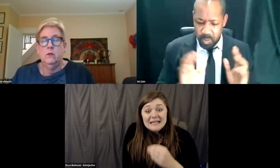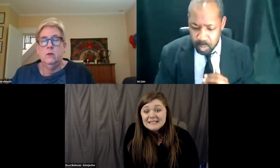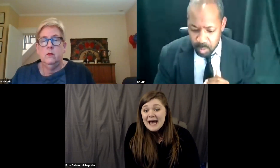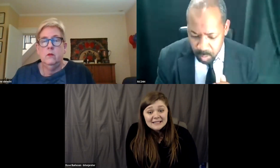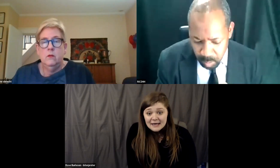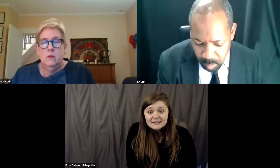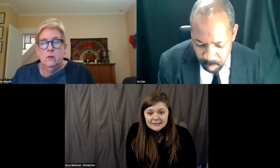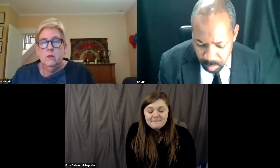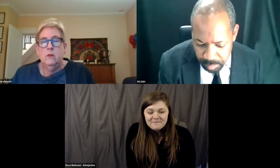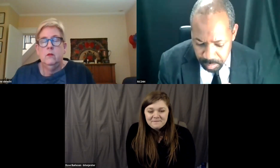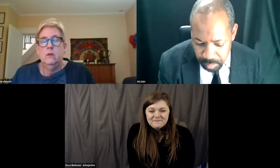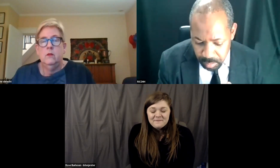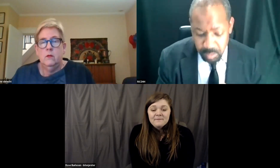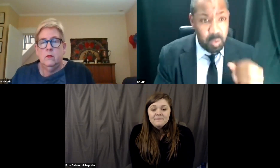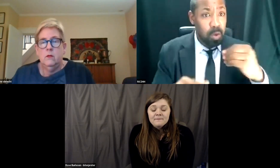community, needs access.